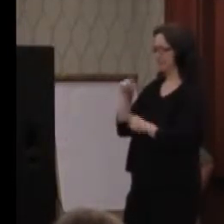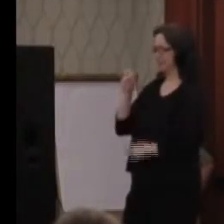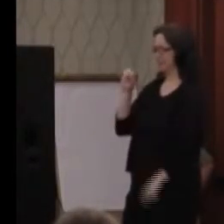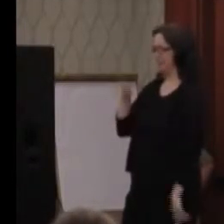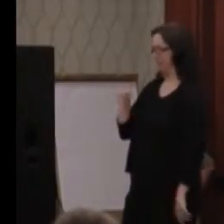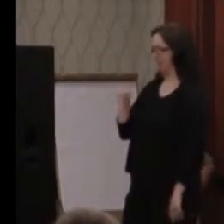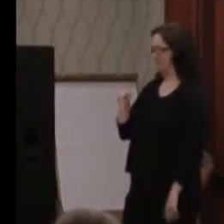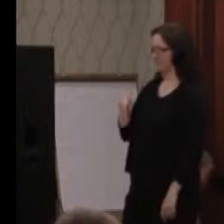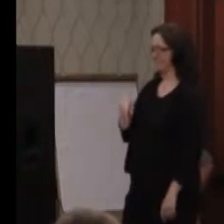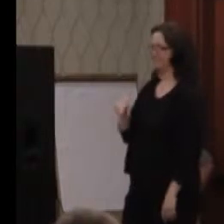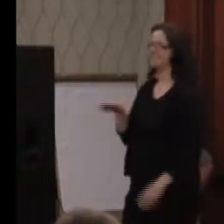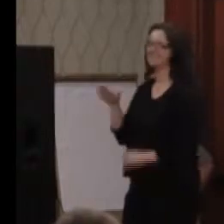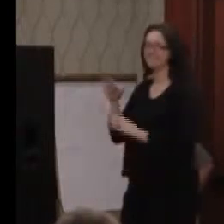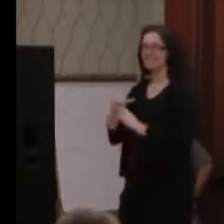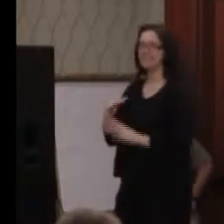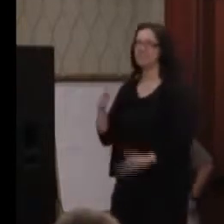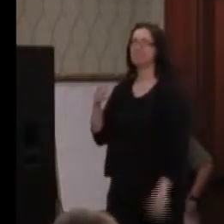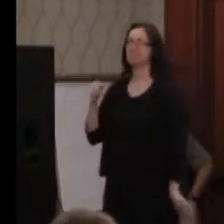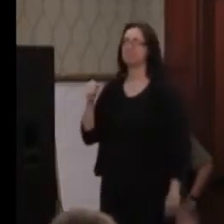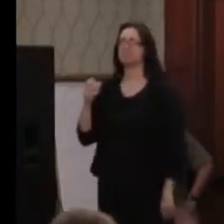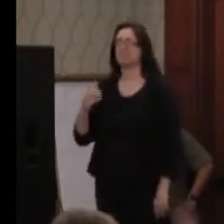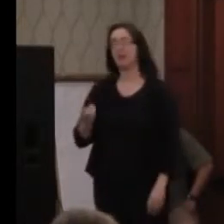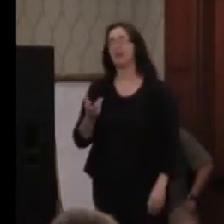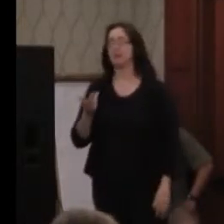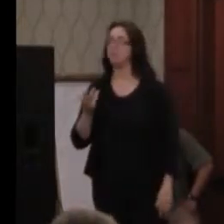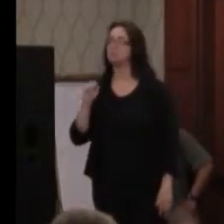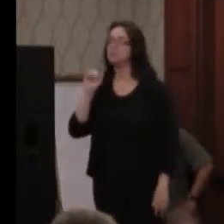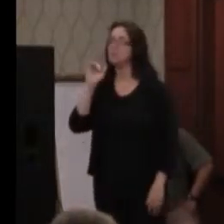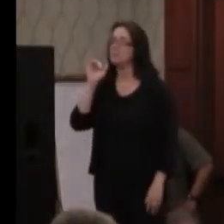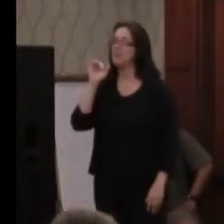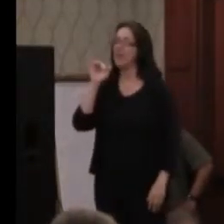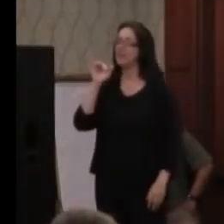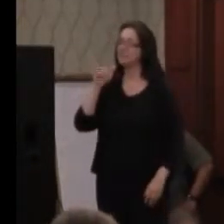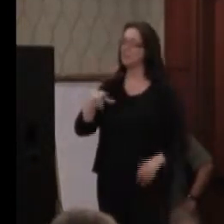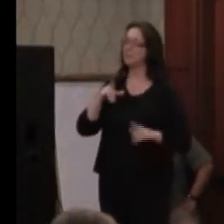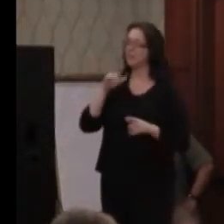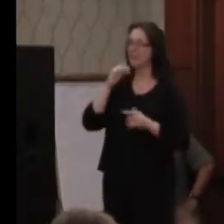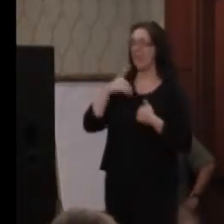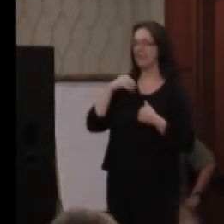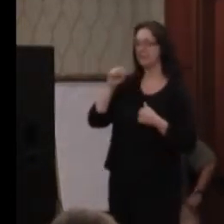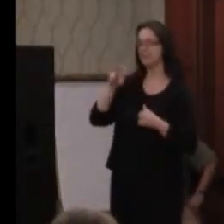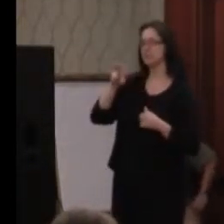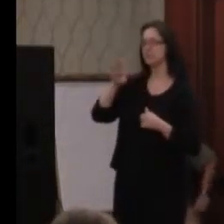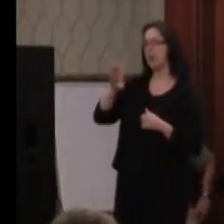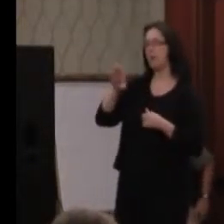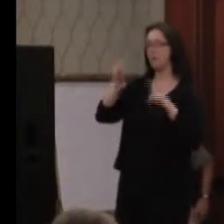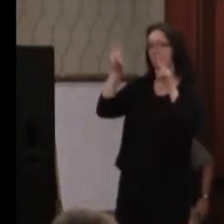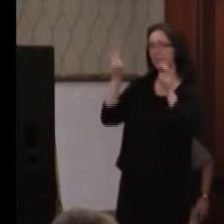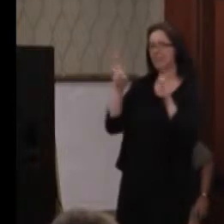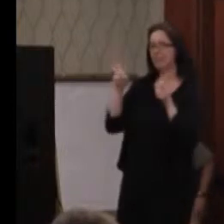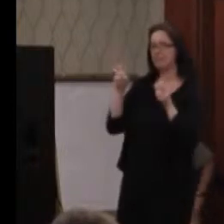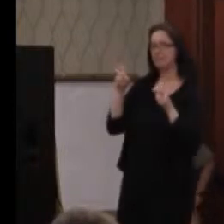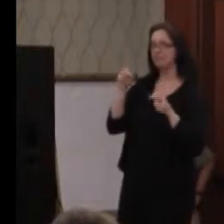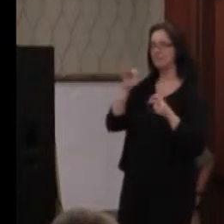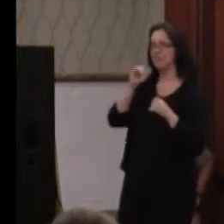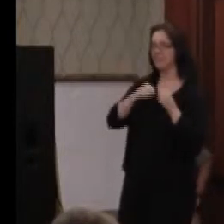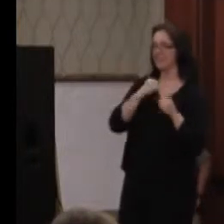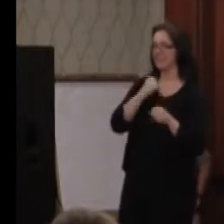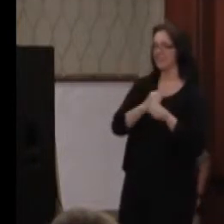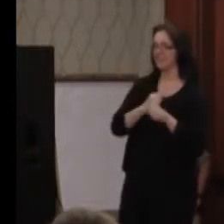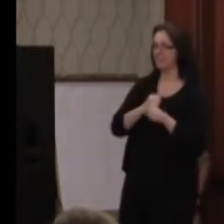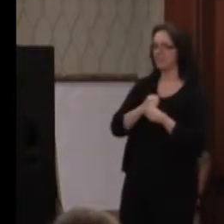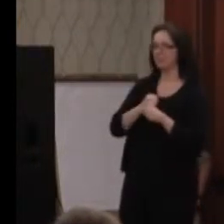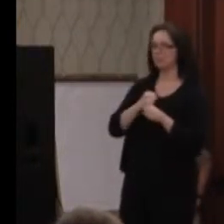So, but at that time, it was, that was when you did the sub-themes. So that year, it was Codes